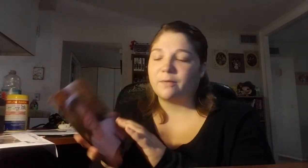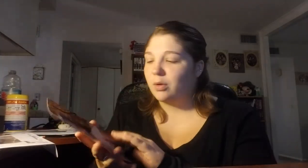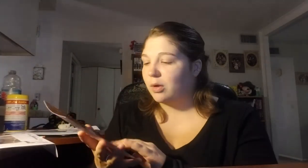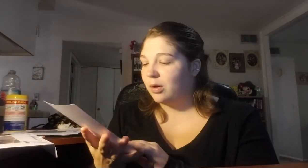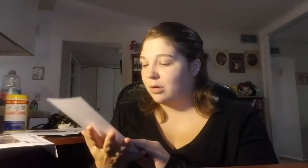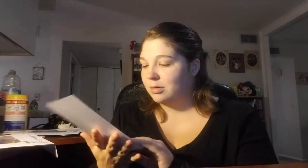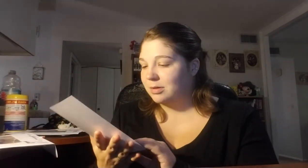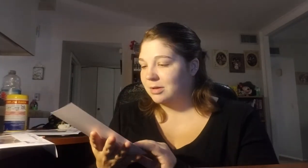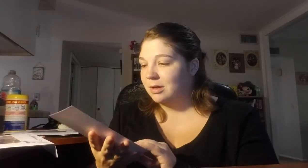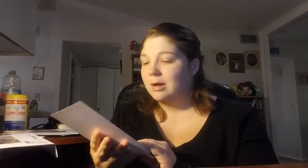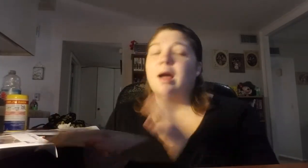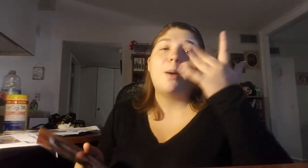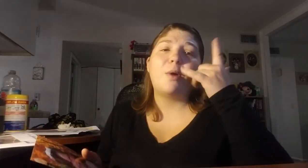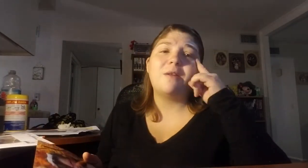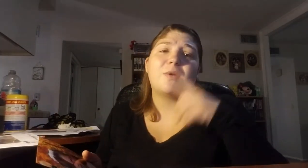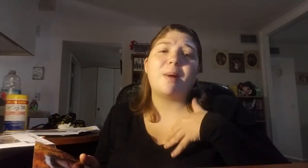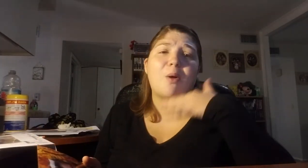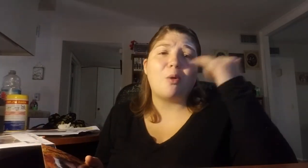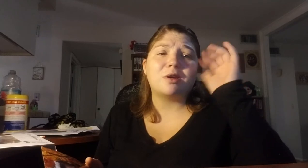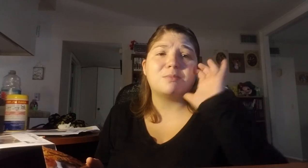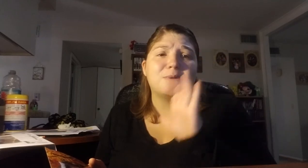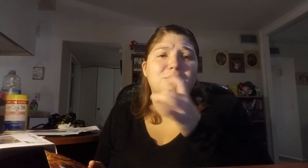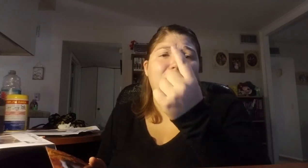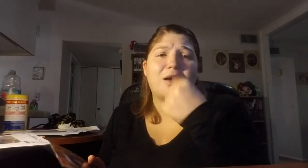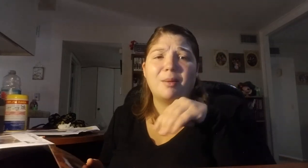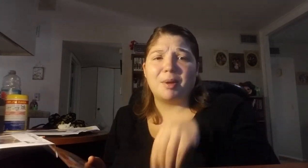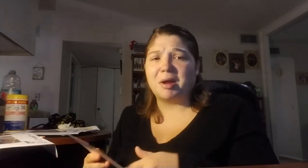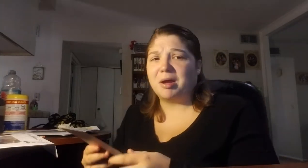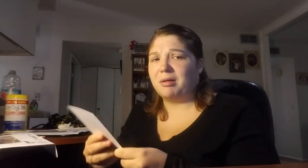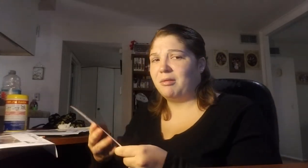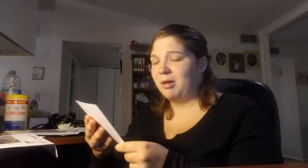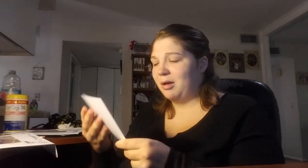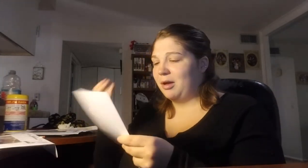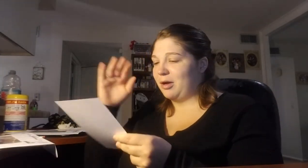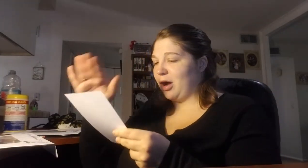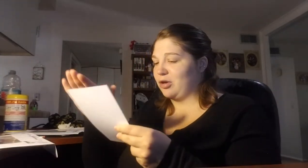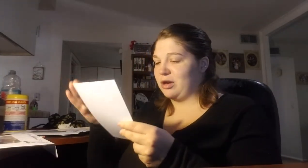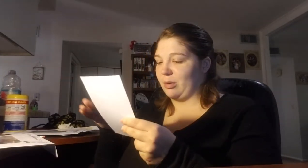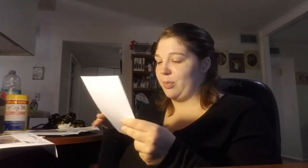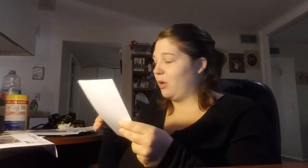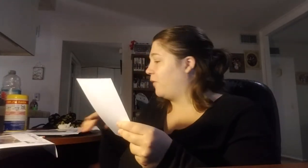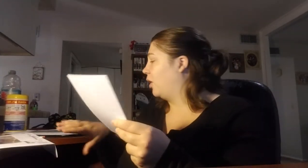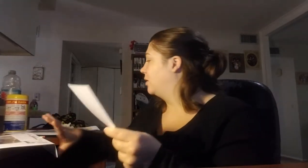beautiful. I'm waiting for my oldest picture to come in. Oh, she's so beautiful.